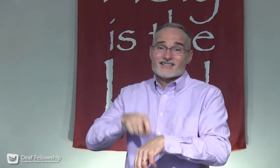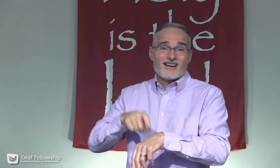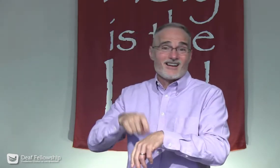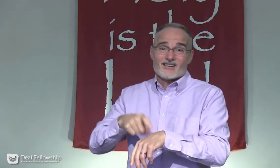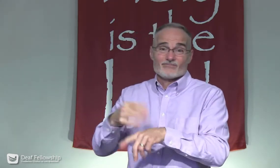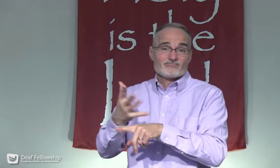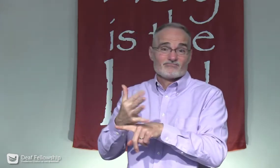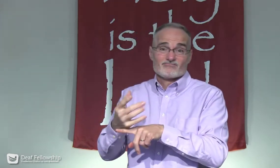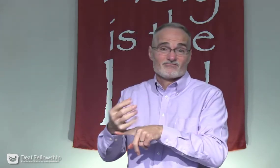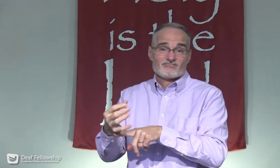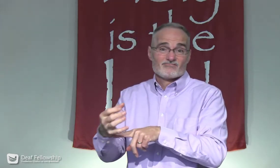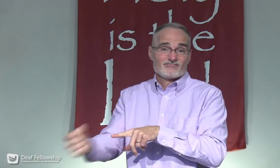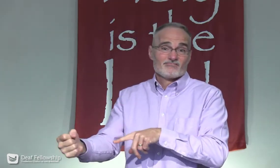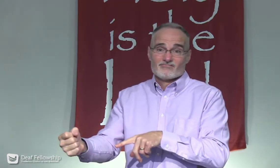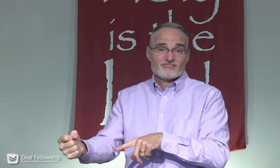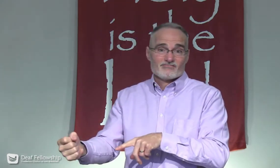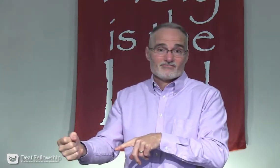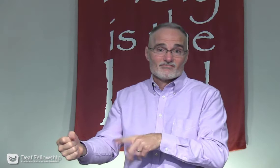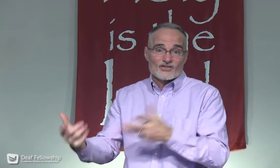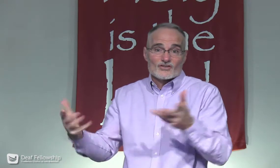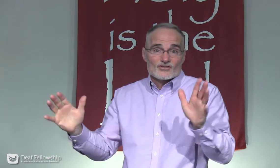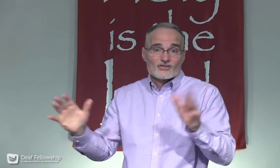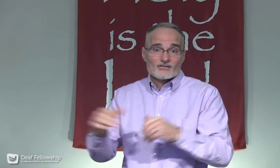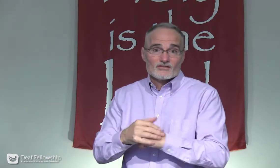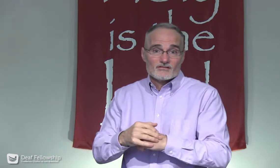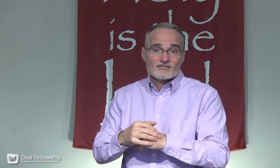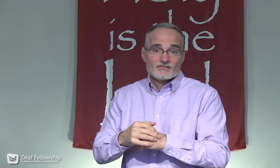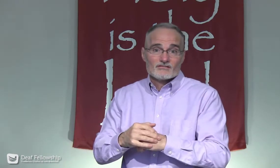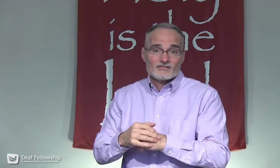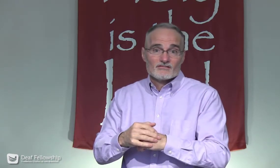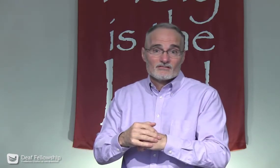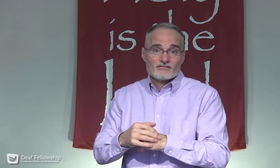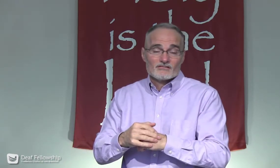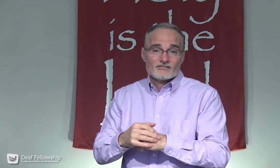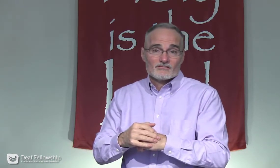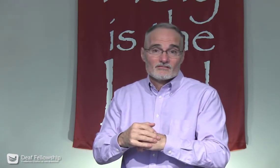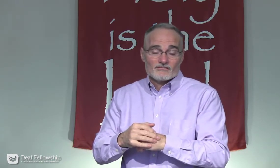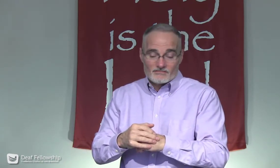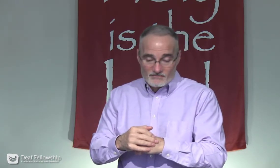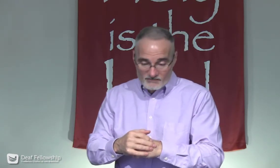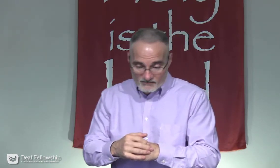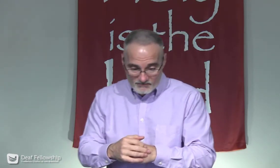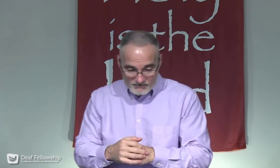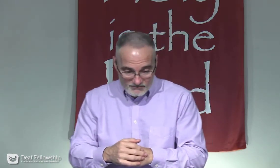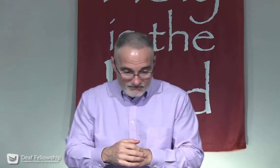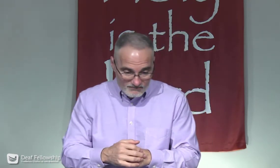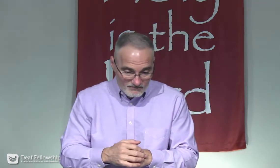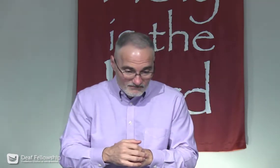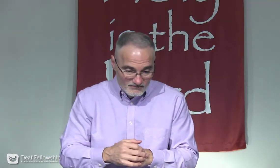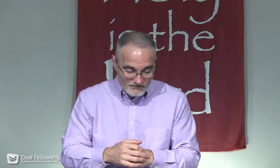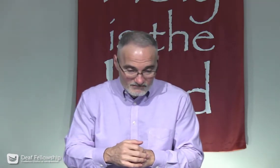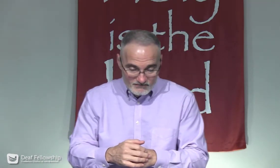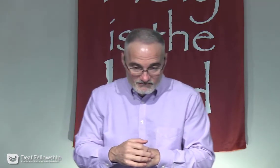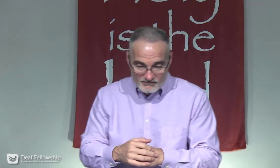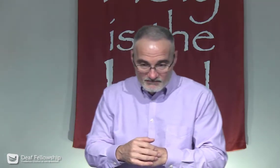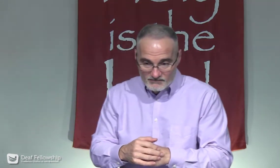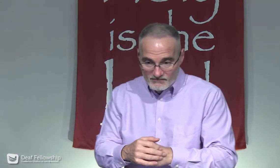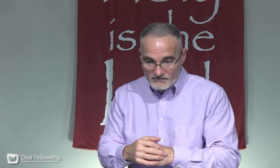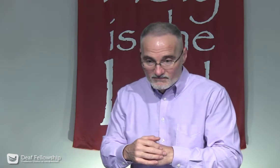something that he himself could never do. I mean, his time had run out, right? He was at the end of his life.